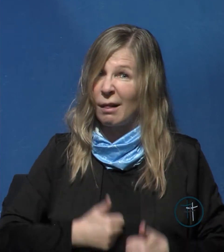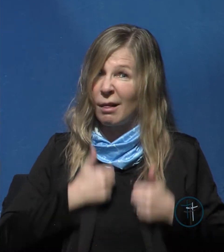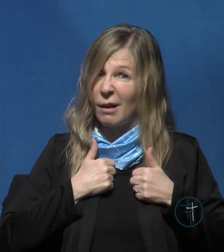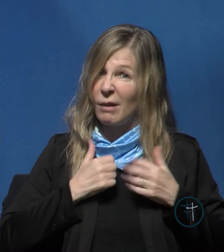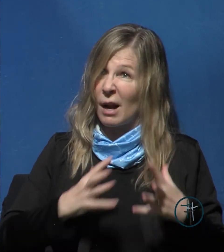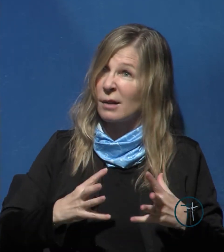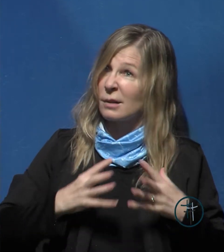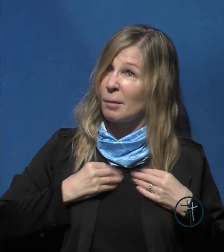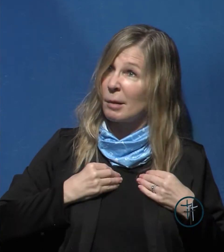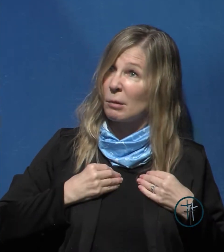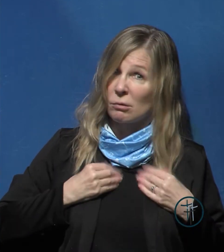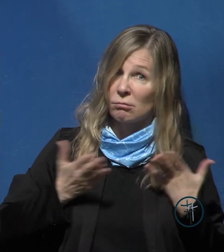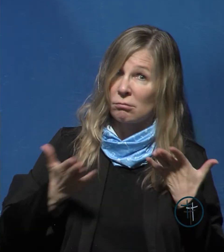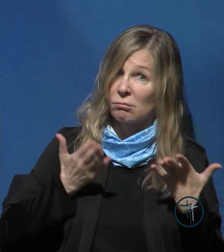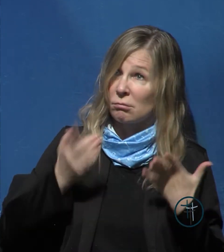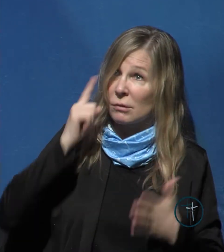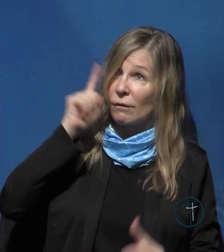manner.